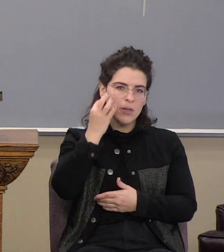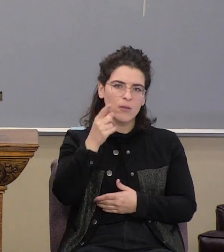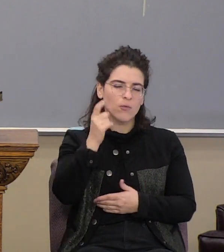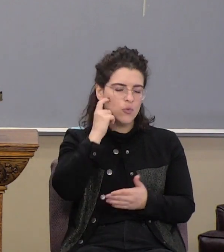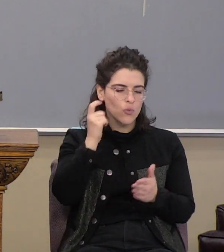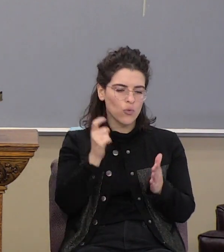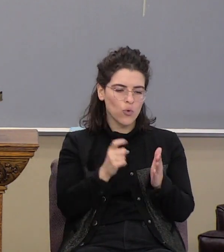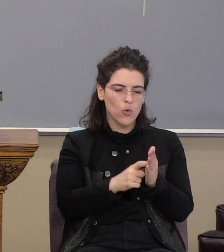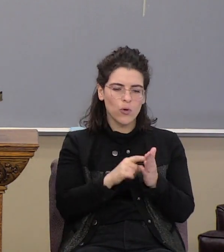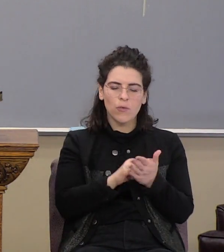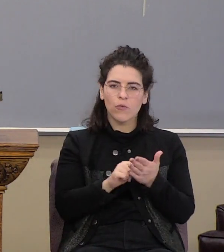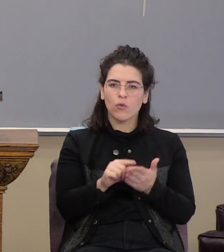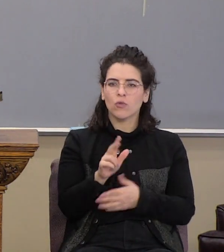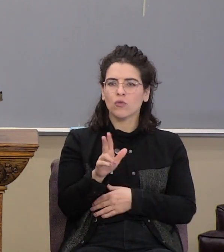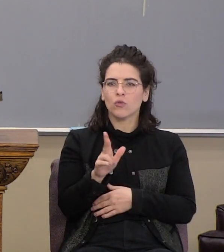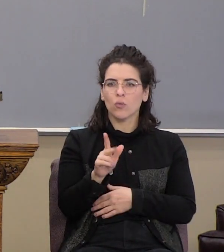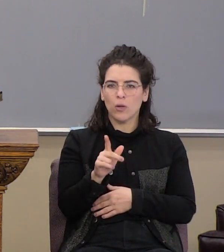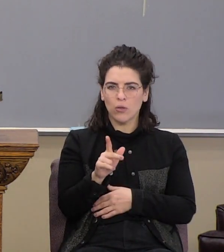at